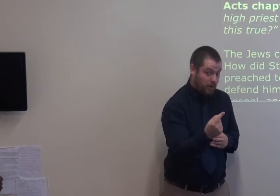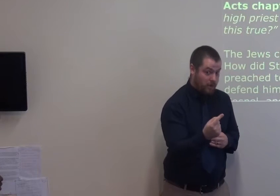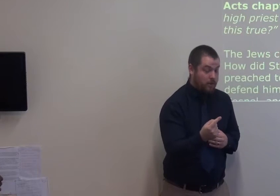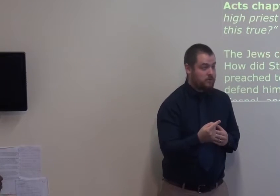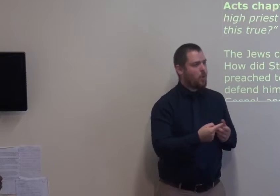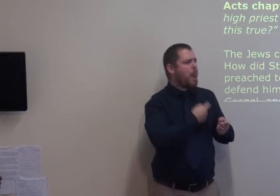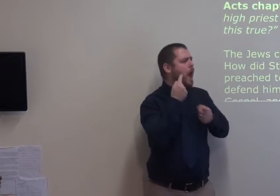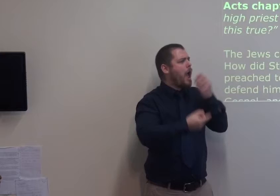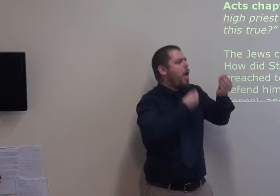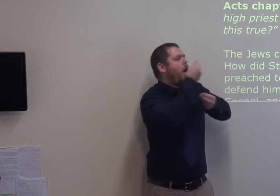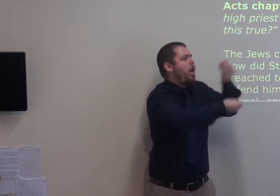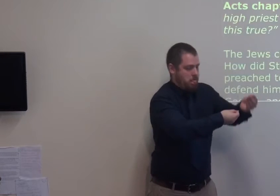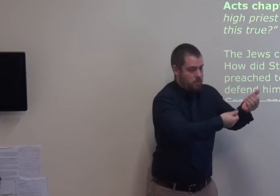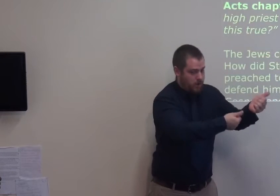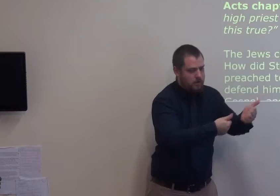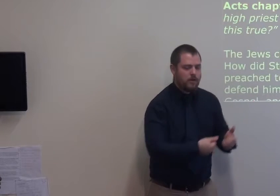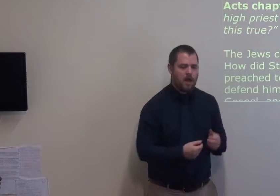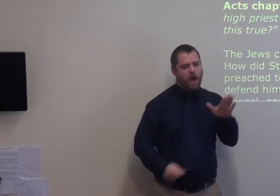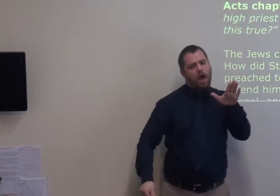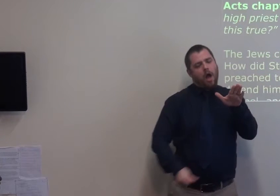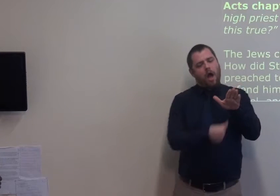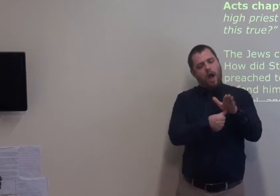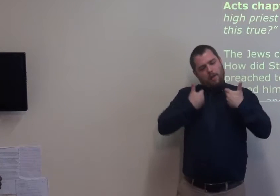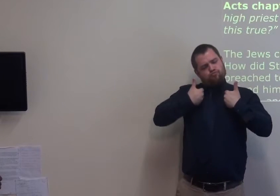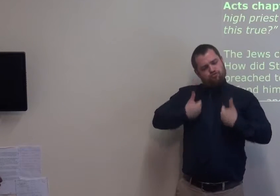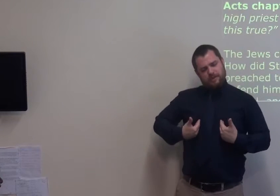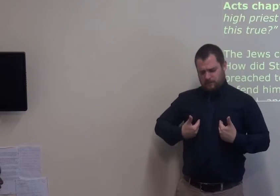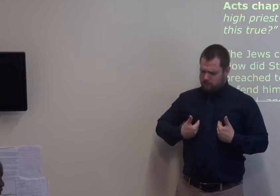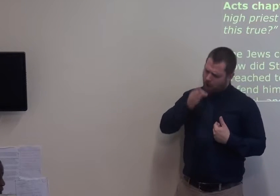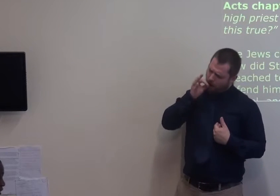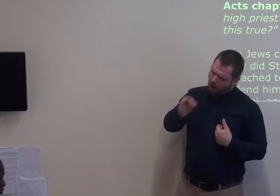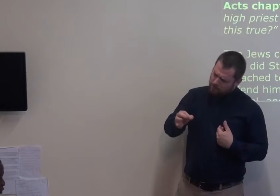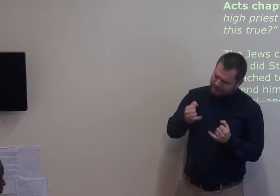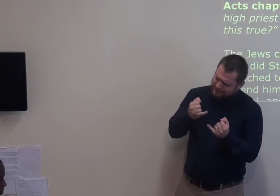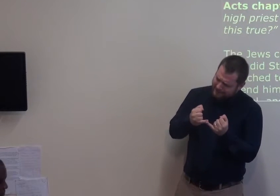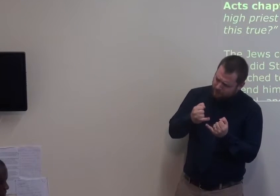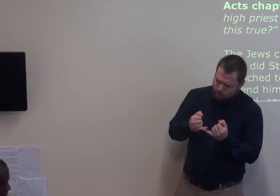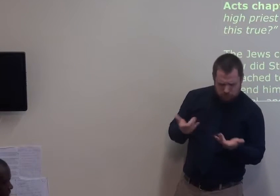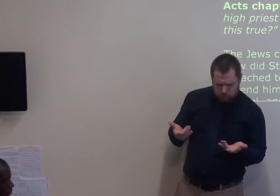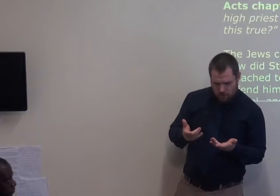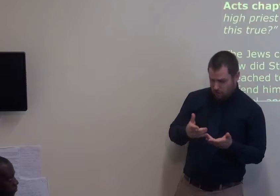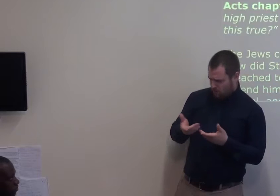The high priest said to Stephen, Is all this true?